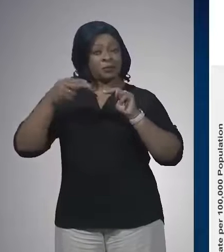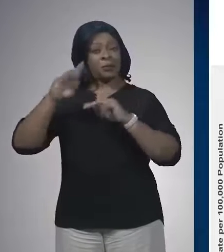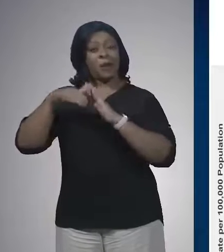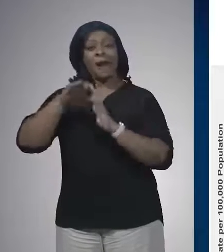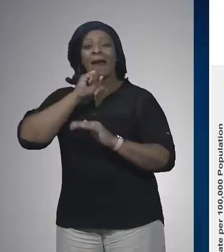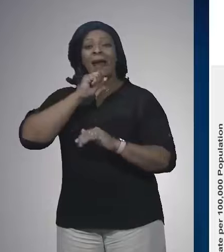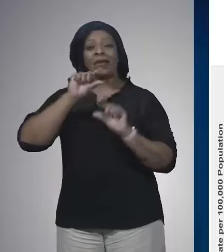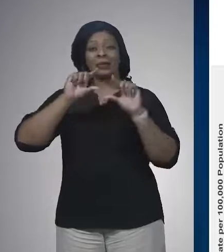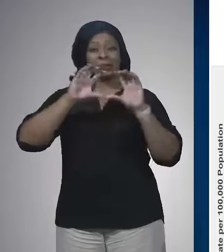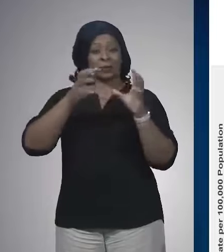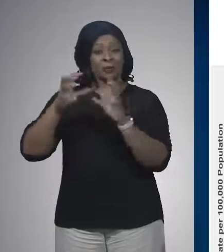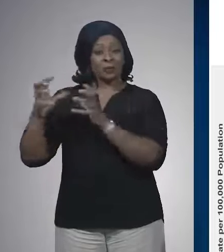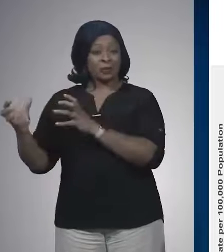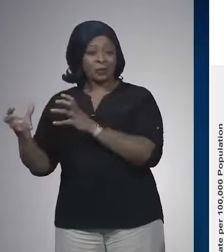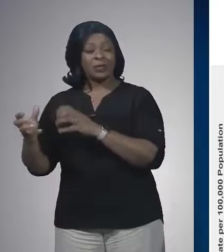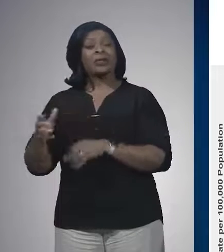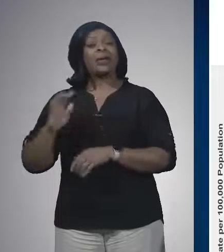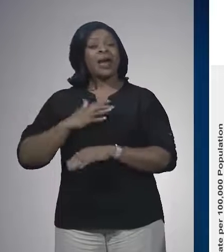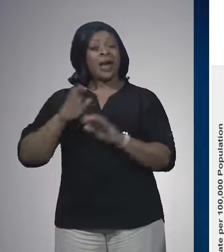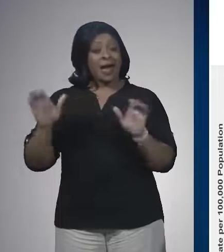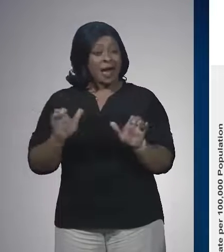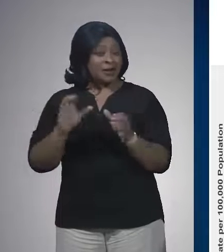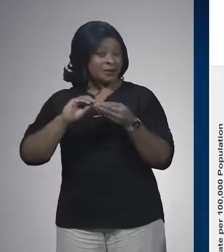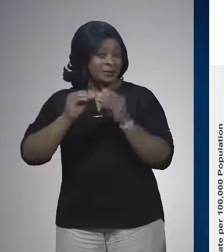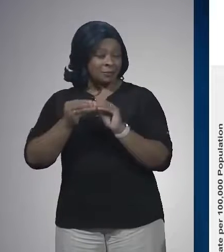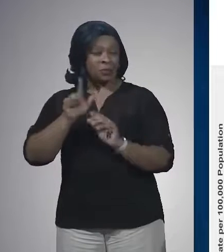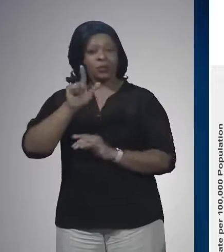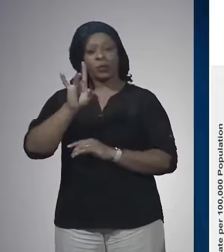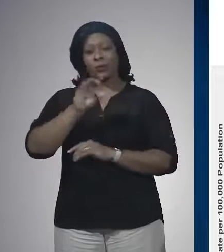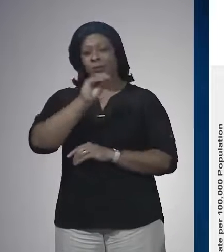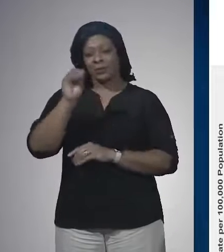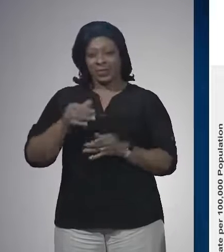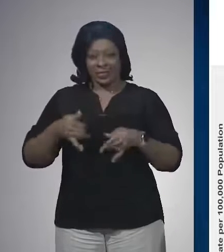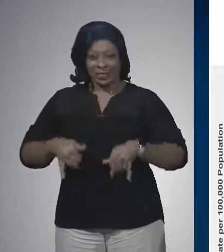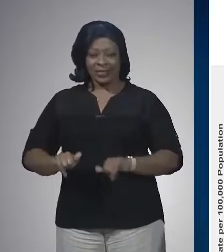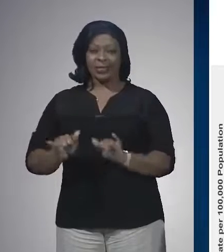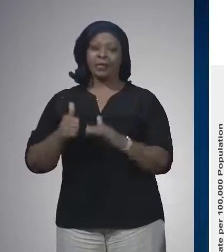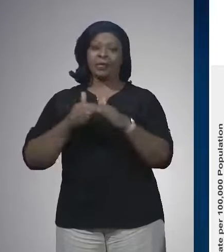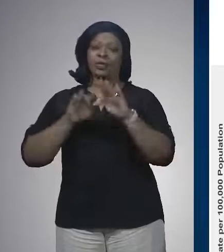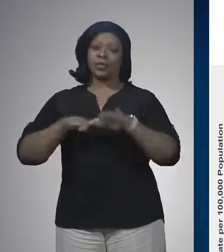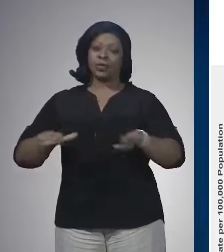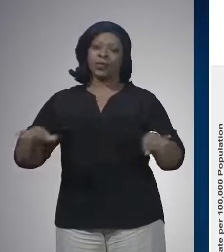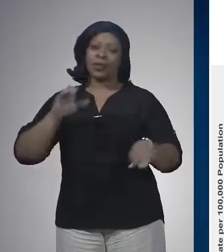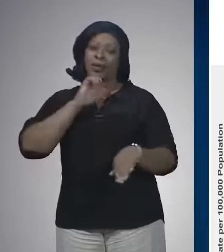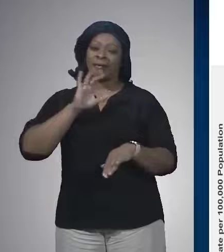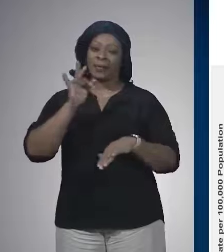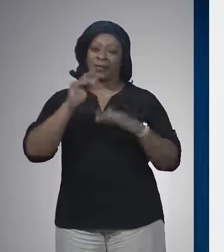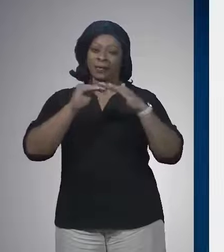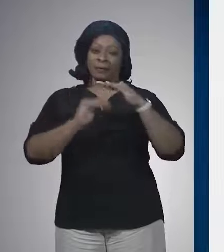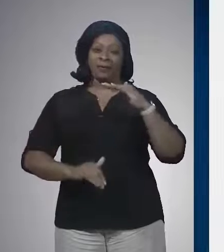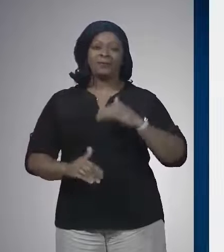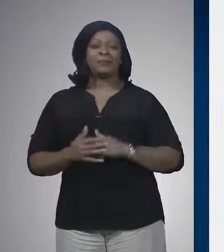But remember, of our active cases, 28% are still children. Next slide.